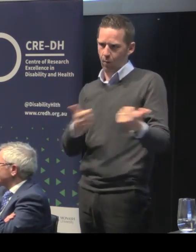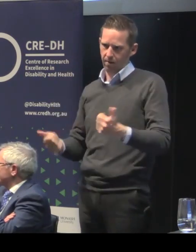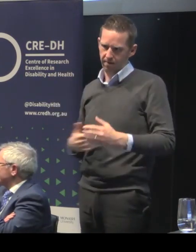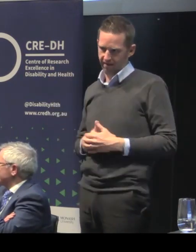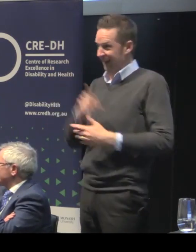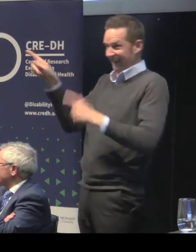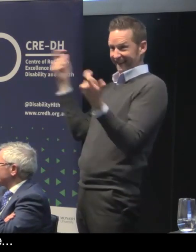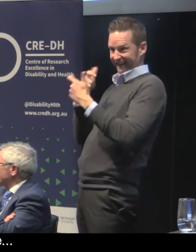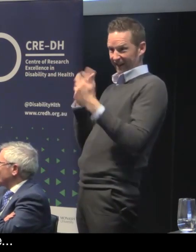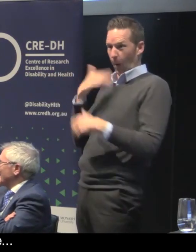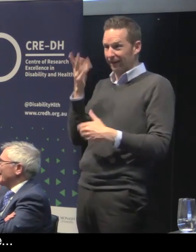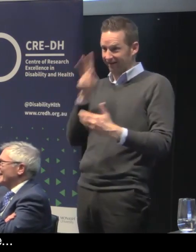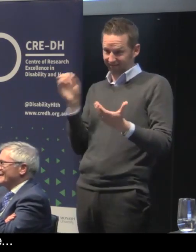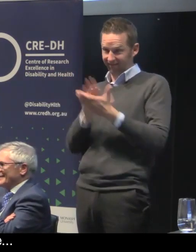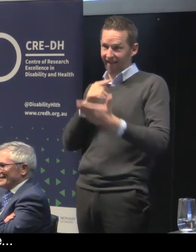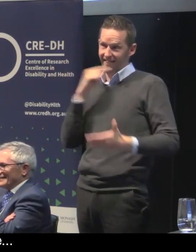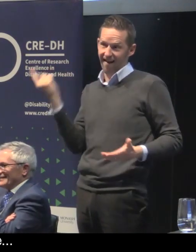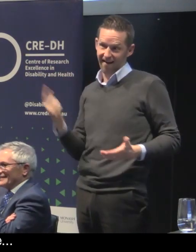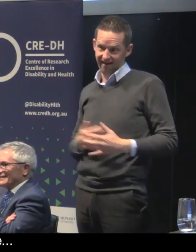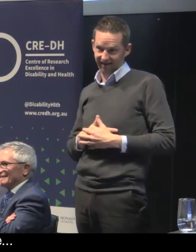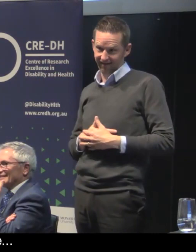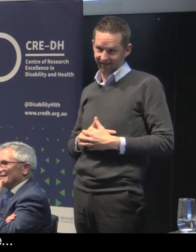And they lie.